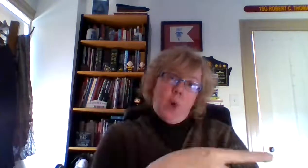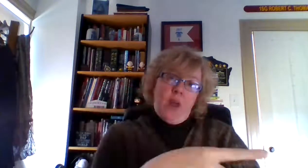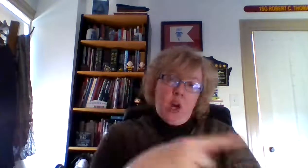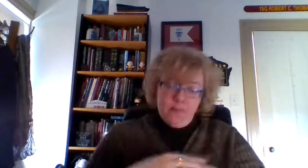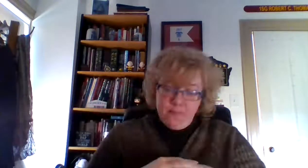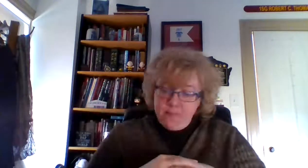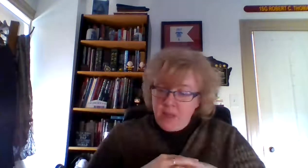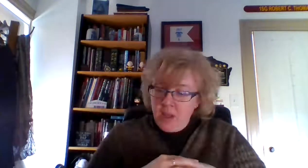there.